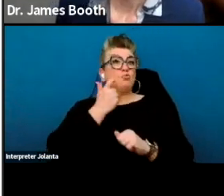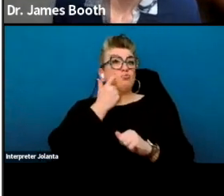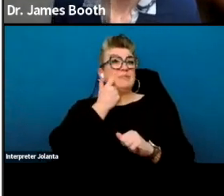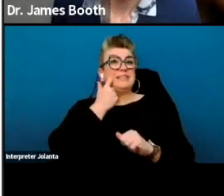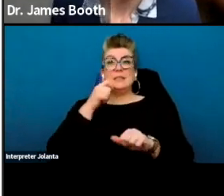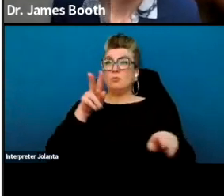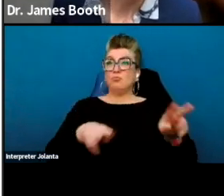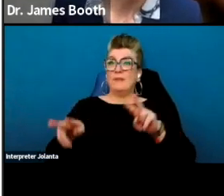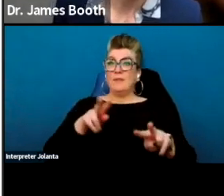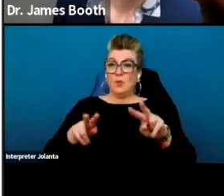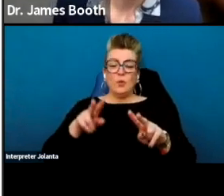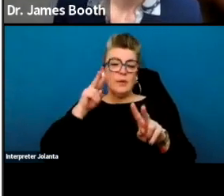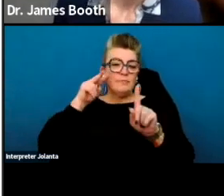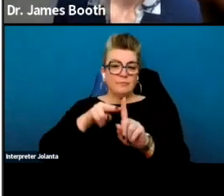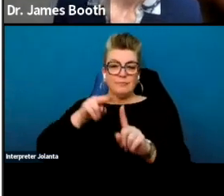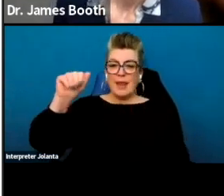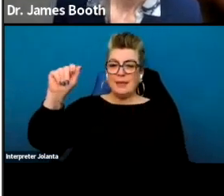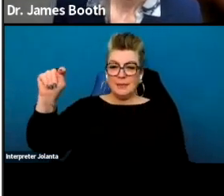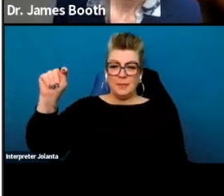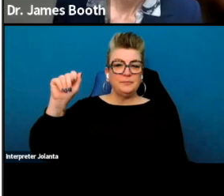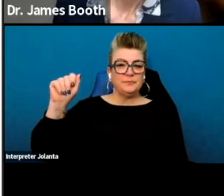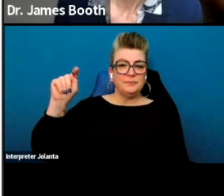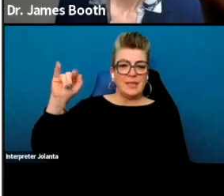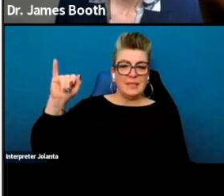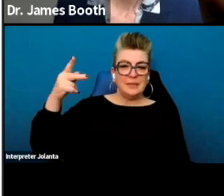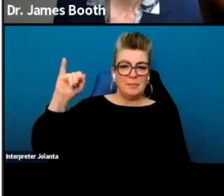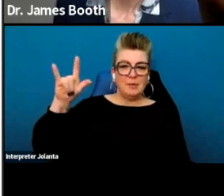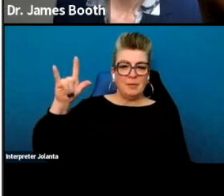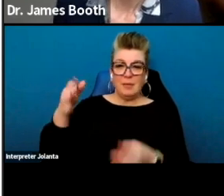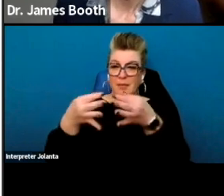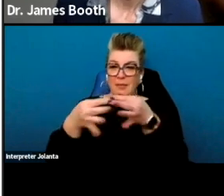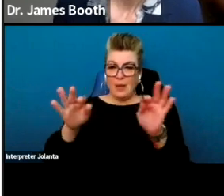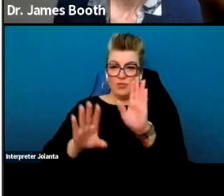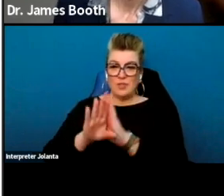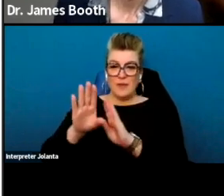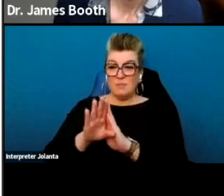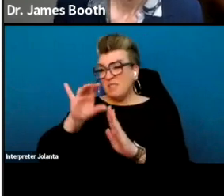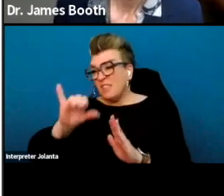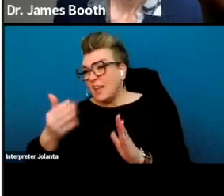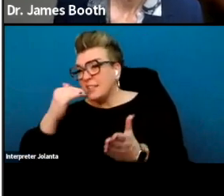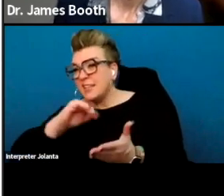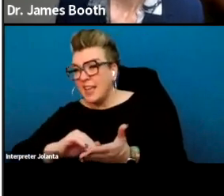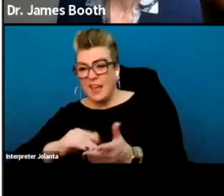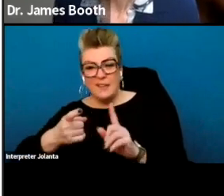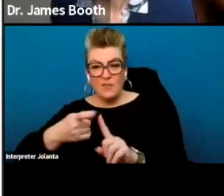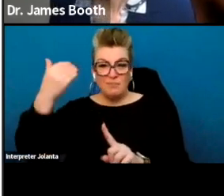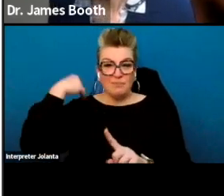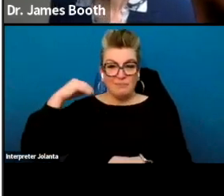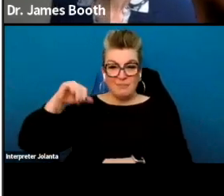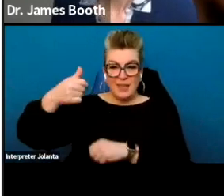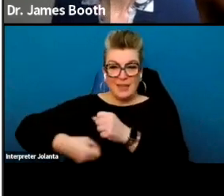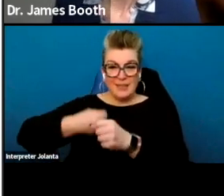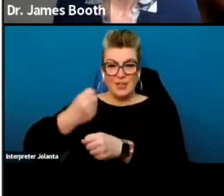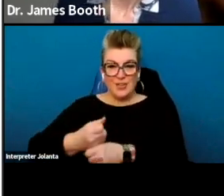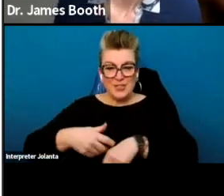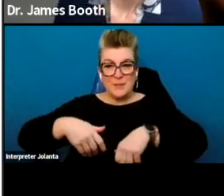at atypical language development. It's about a decade old now. But we actually haven't